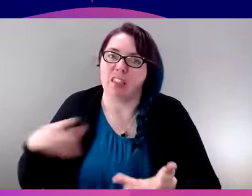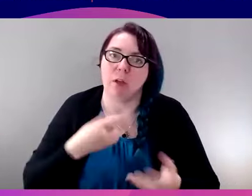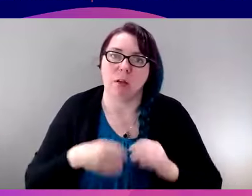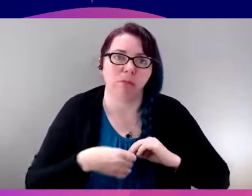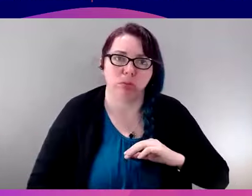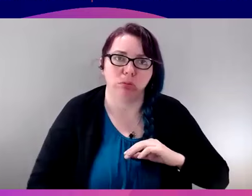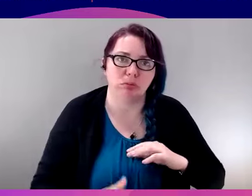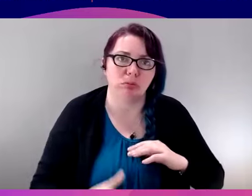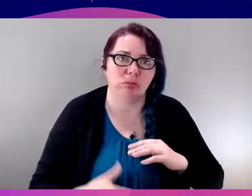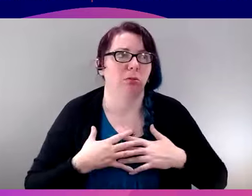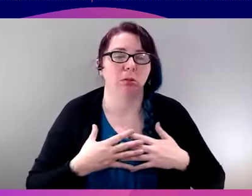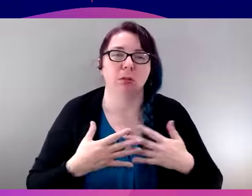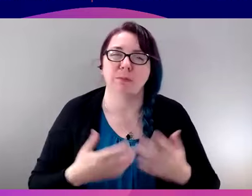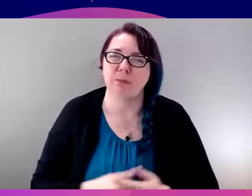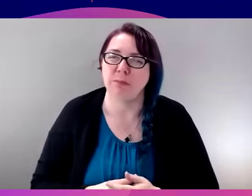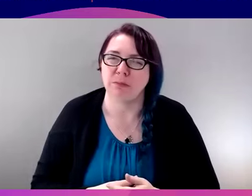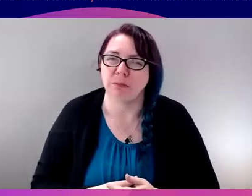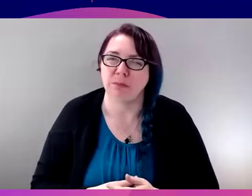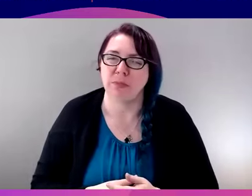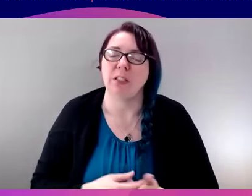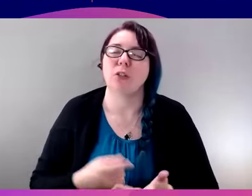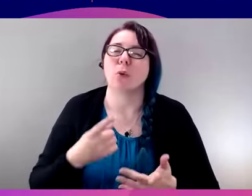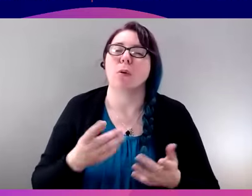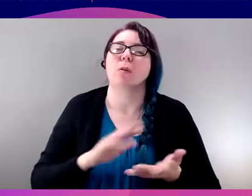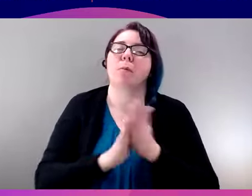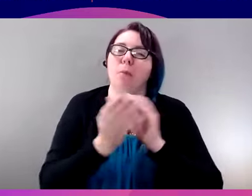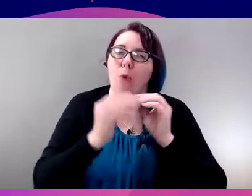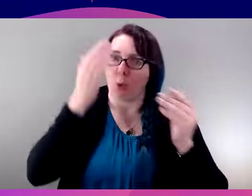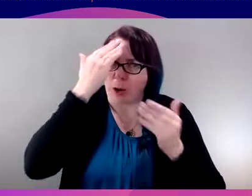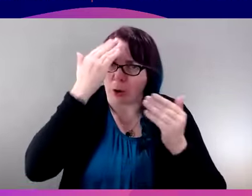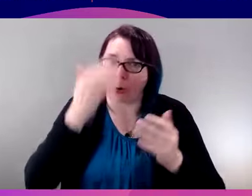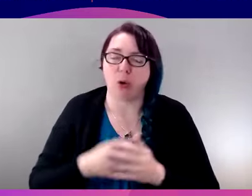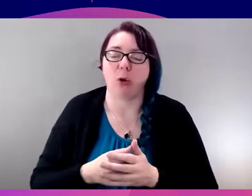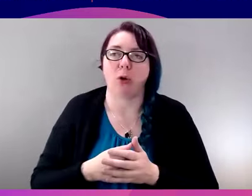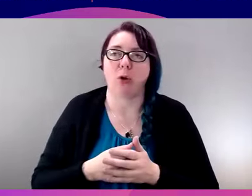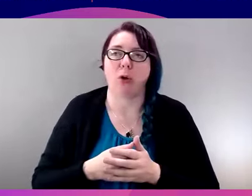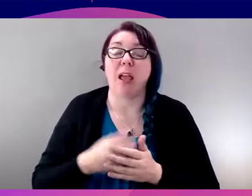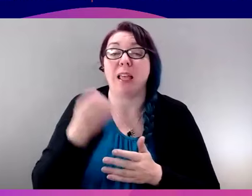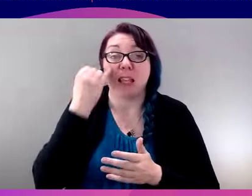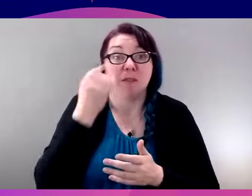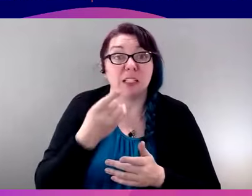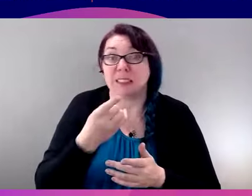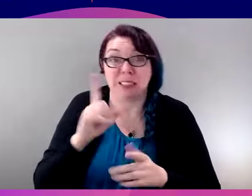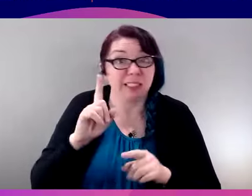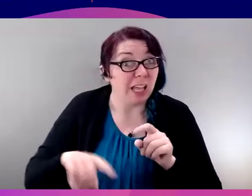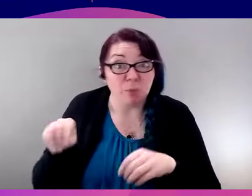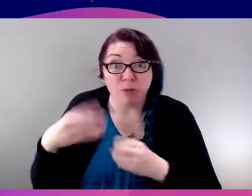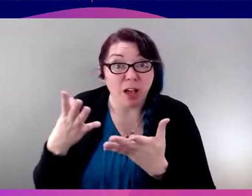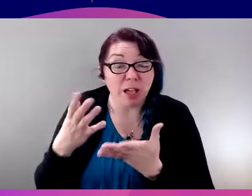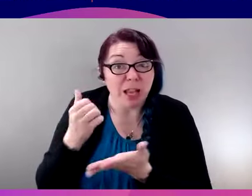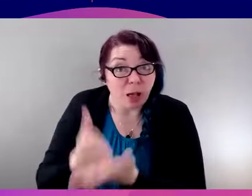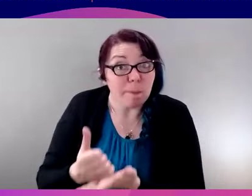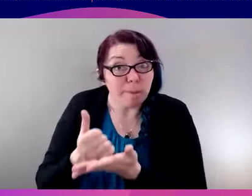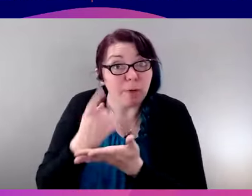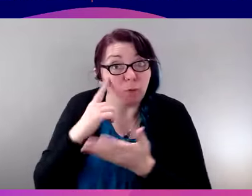better support survivors? So even if you can't help them with their animal today, just acknowledging the importance of the bond and helping them safety